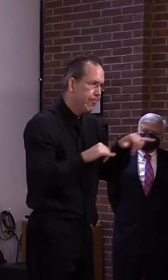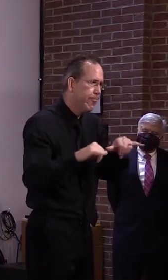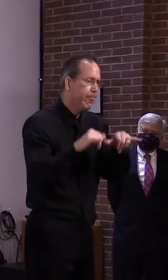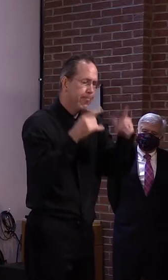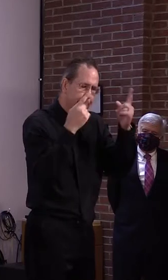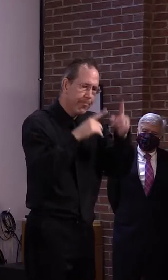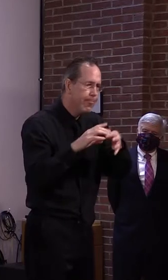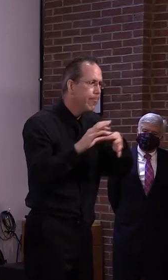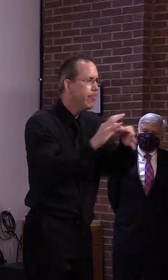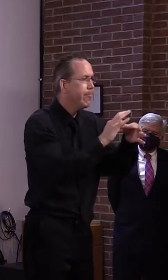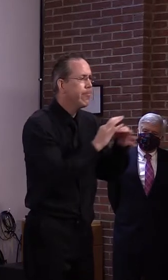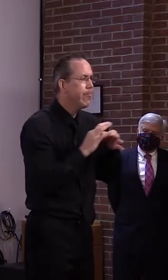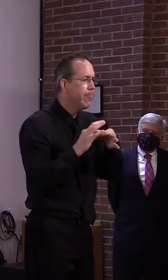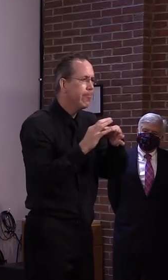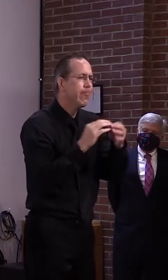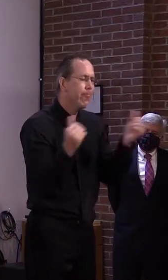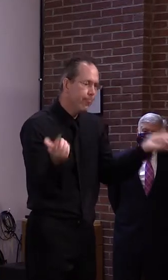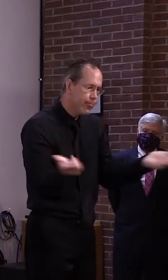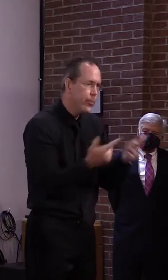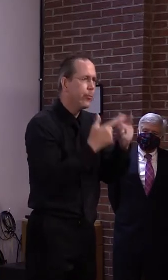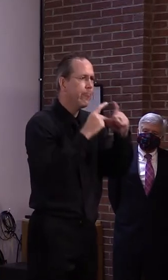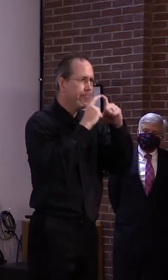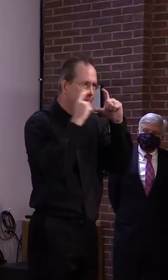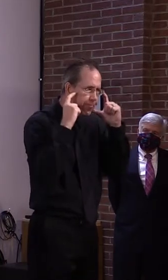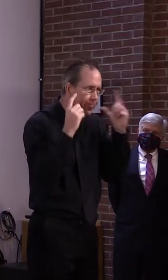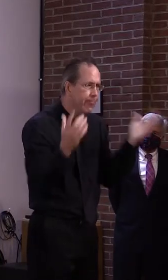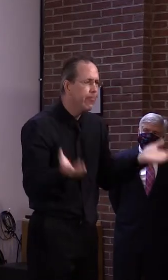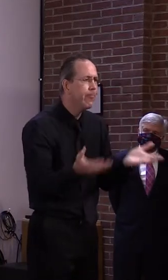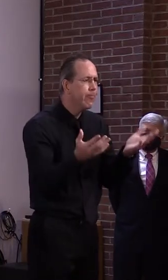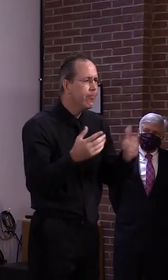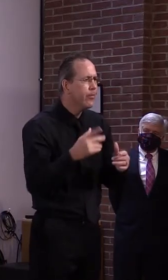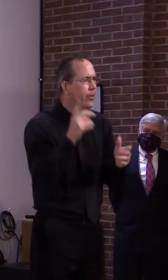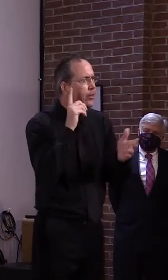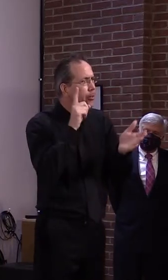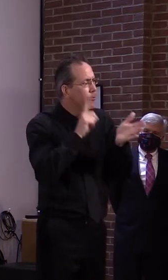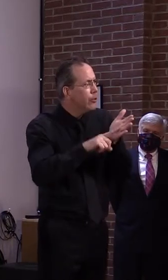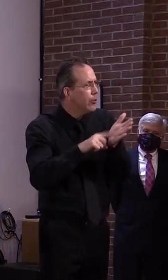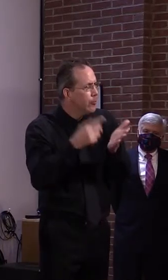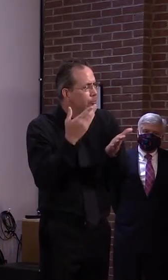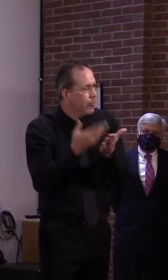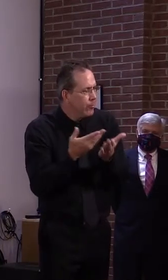we don't have as much scientific data as you'd like us to have.